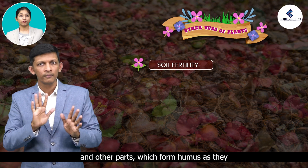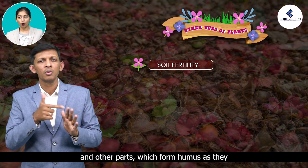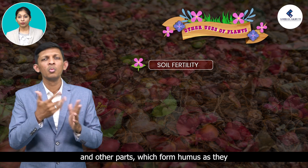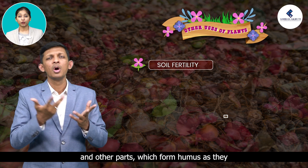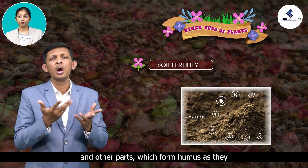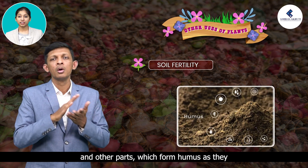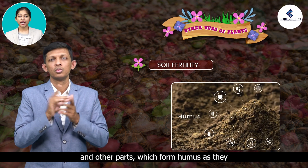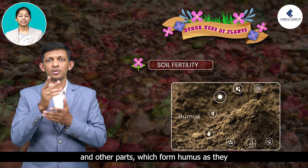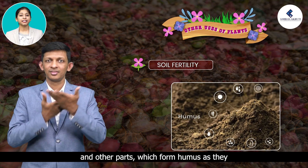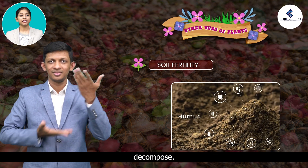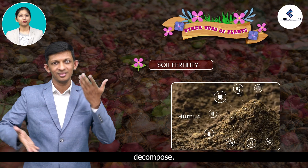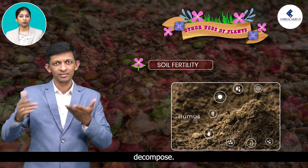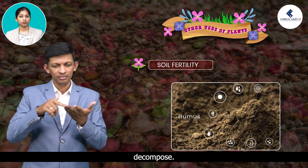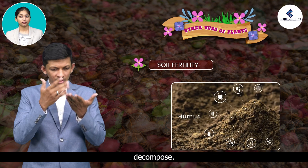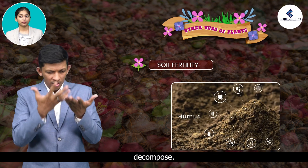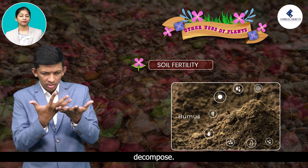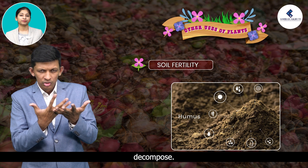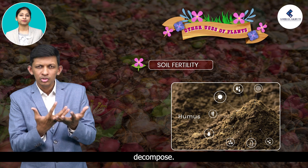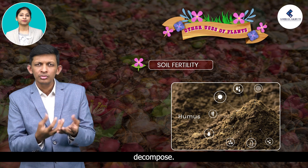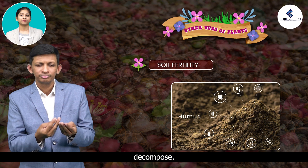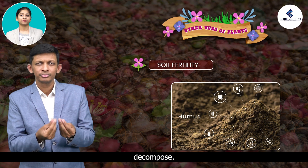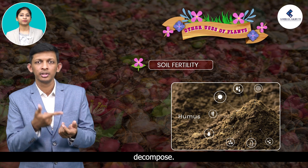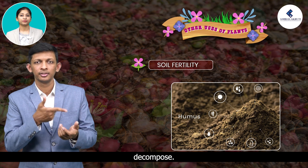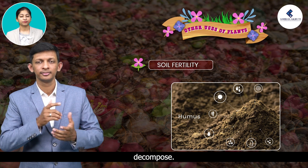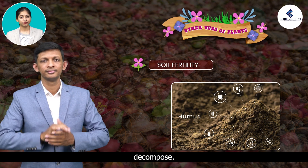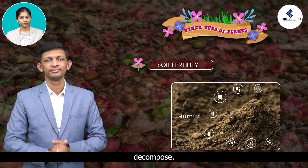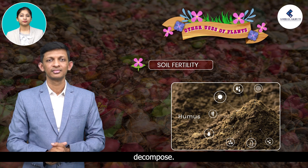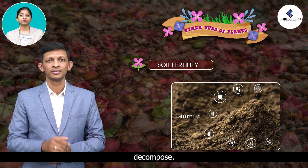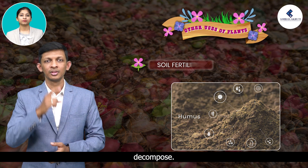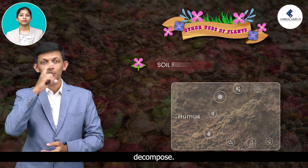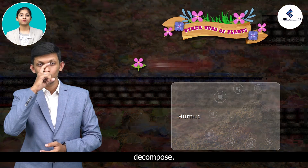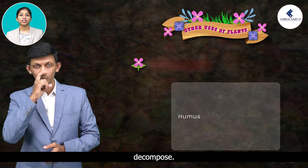which form humus as they decompose.